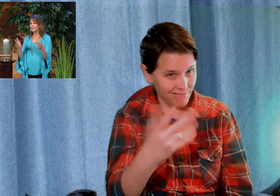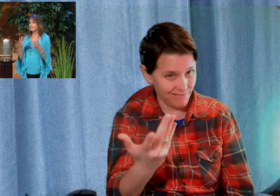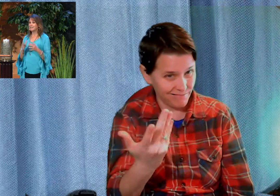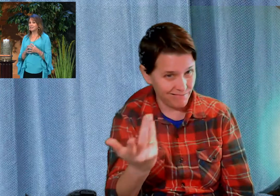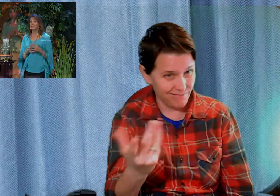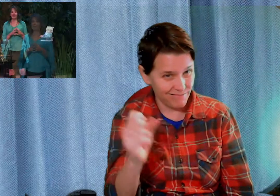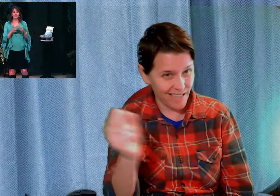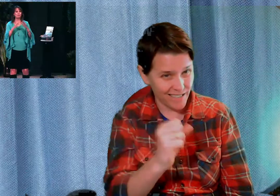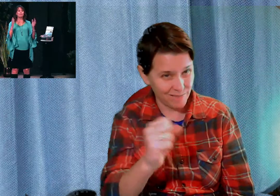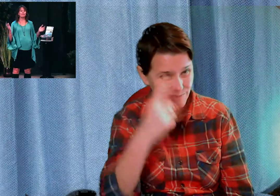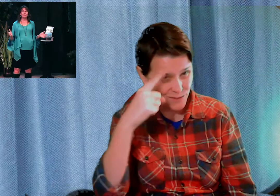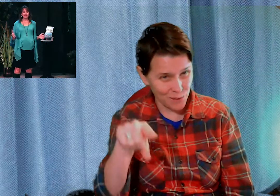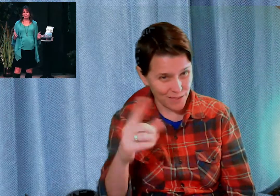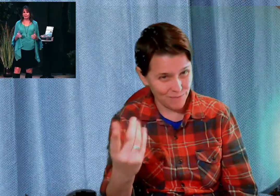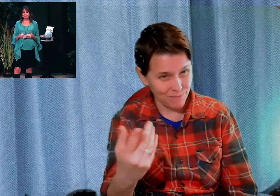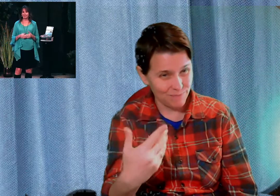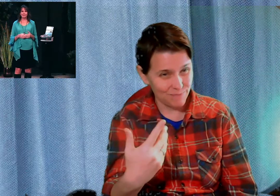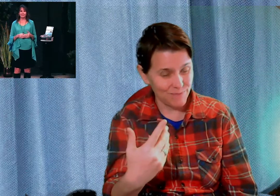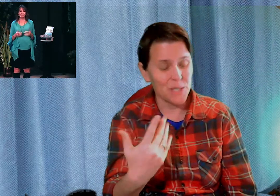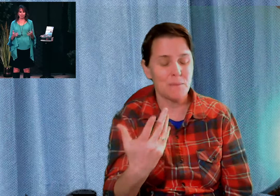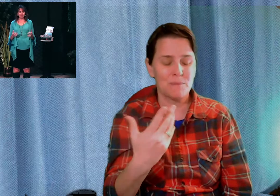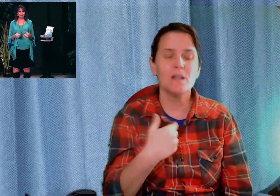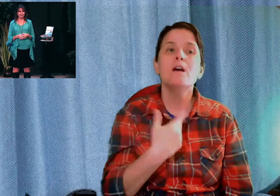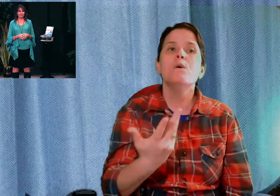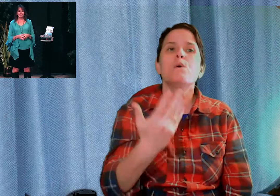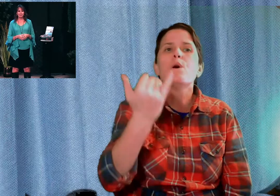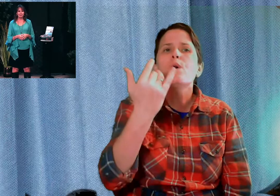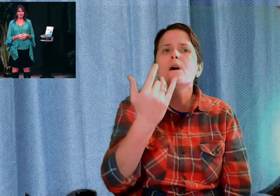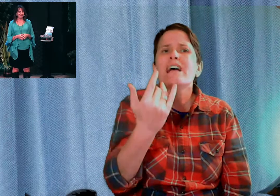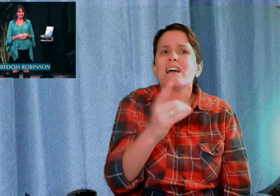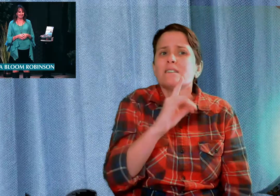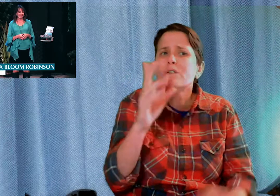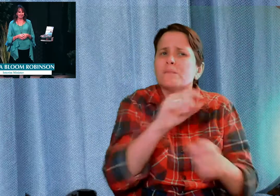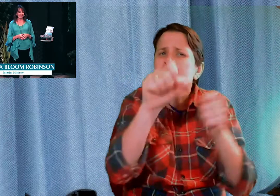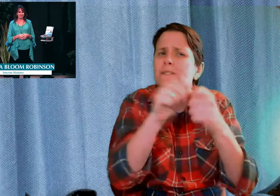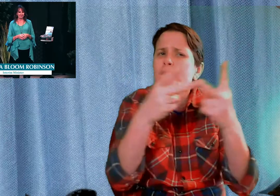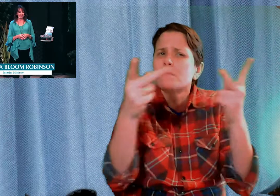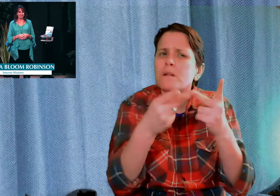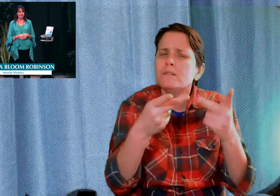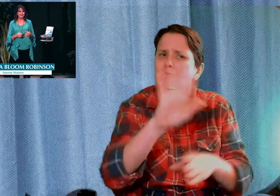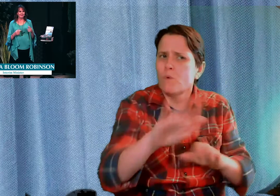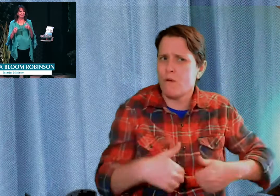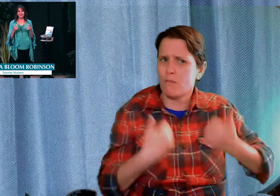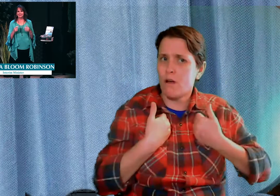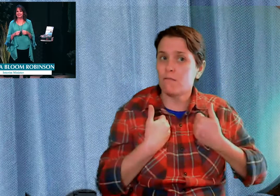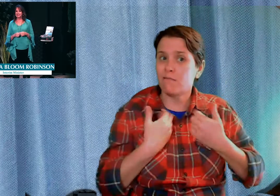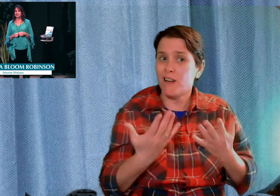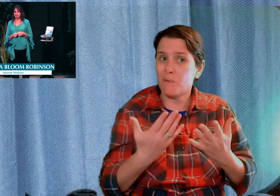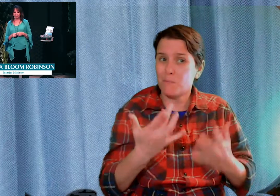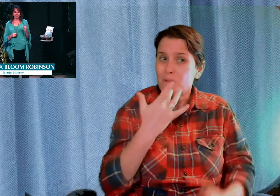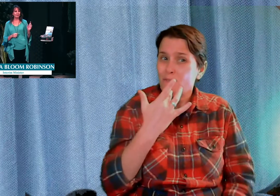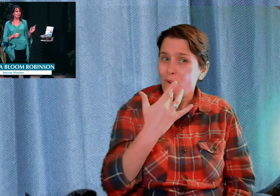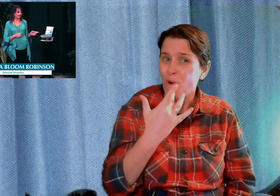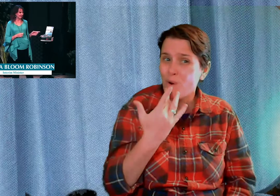there a place in your life, a specific place in your life where you would like a little more ease? Now, this is the